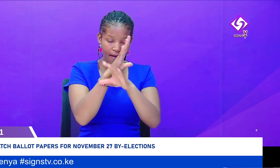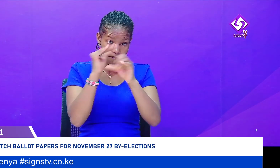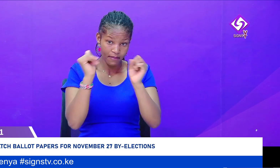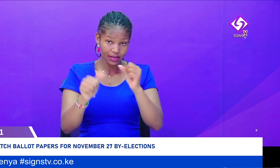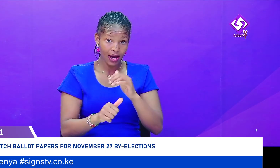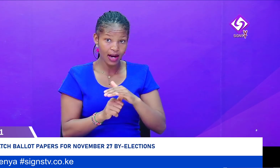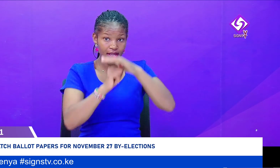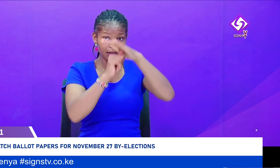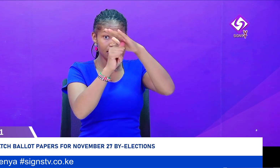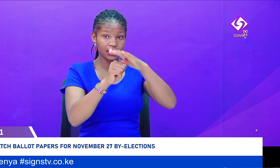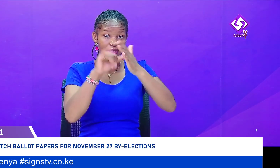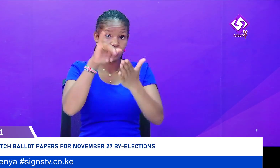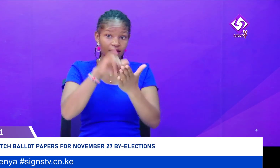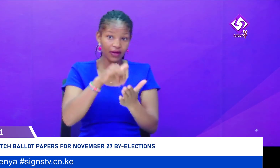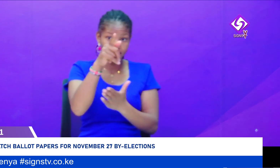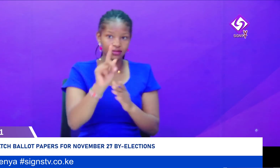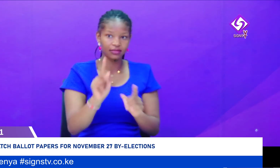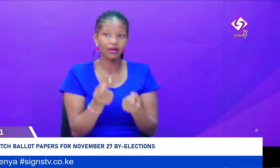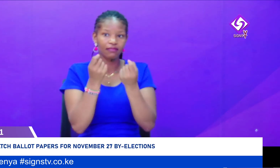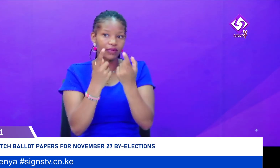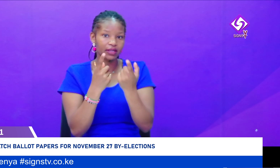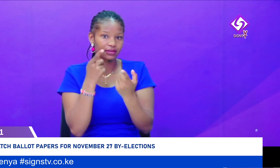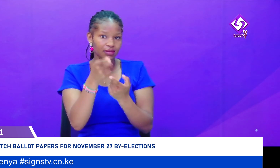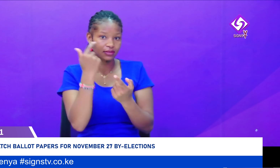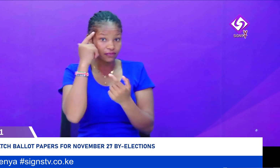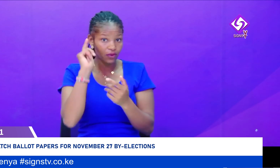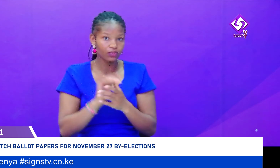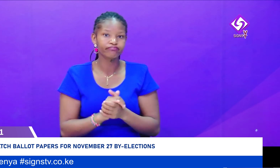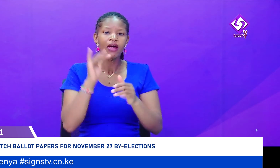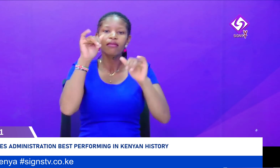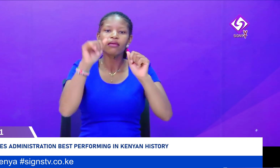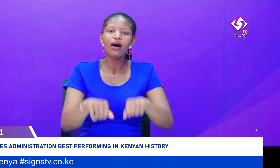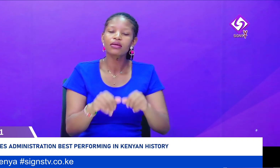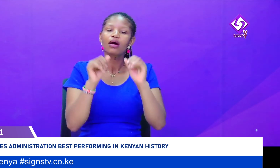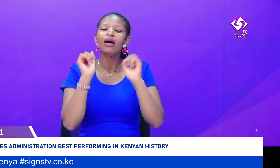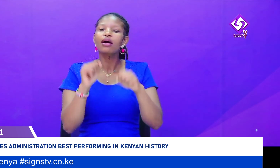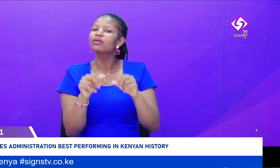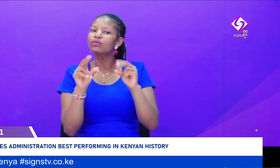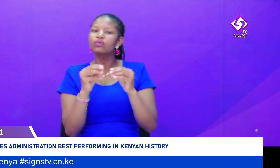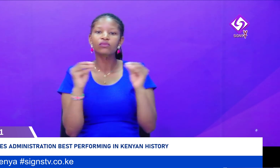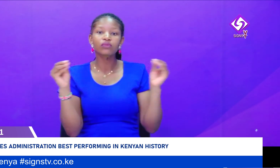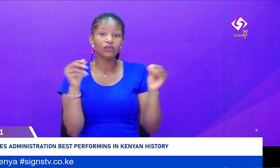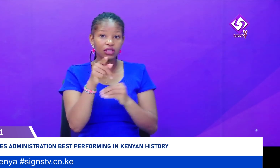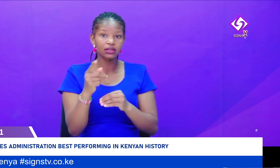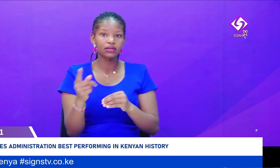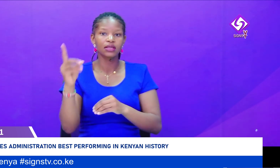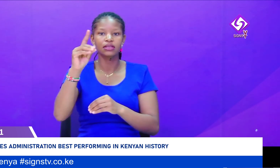the President asserted that even his fiercest critics can no